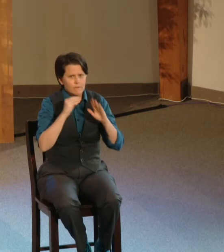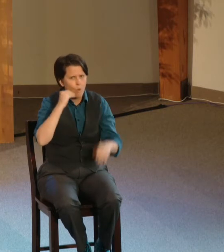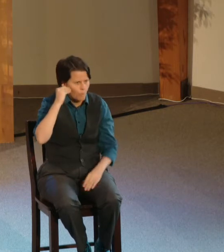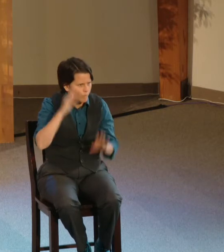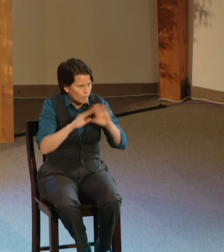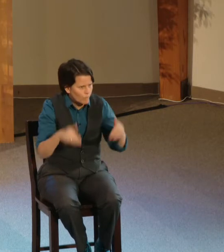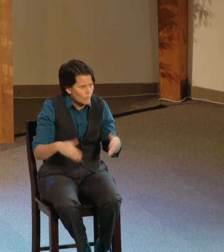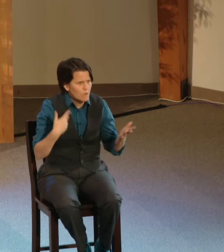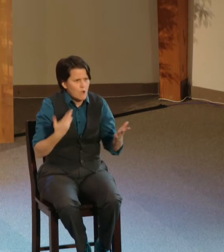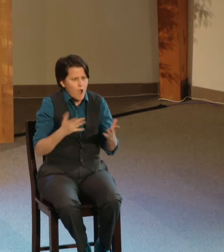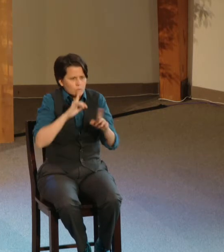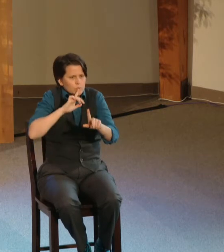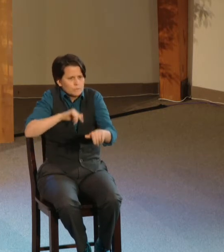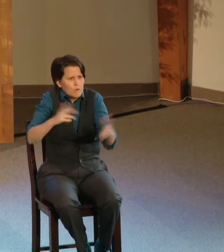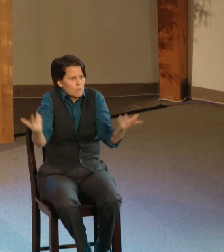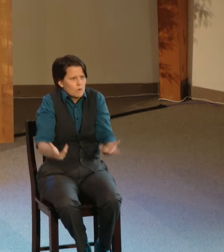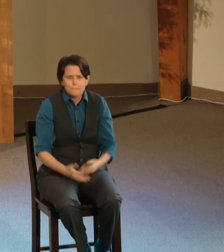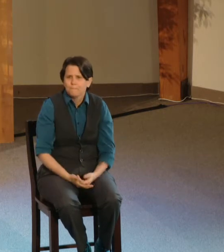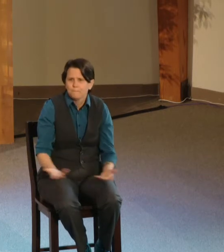what our responses are